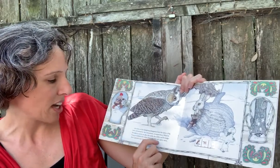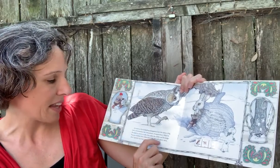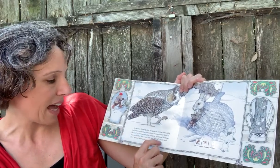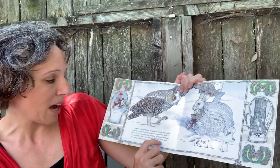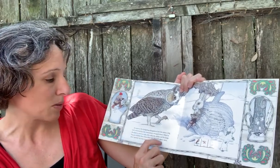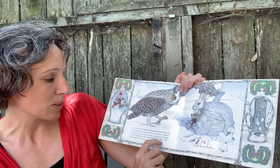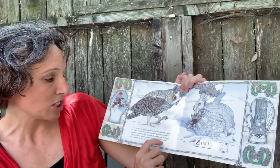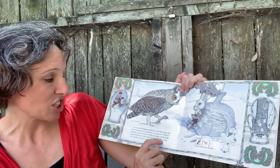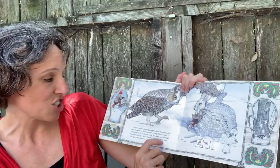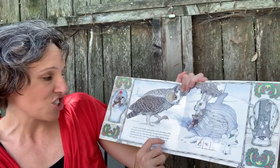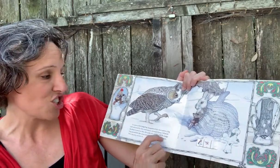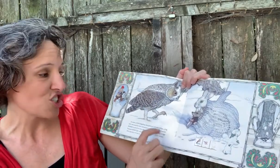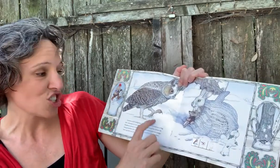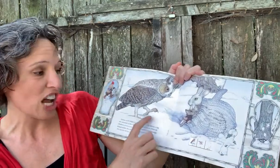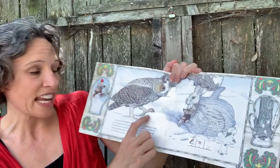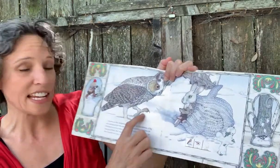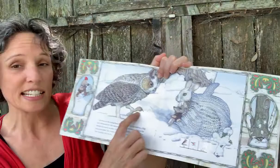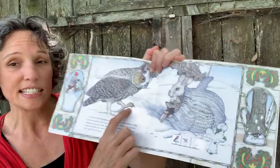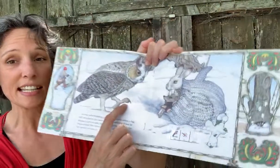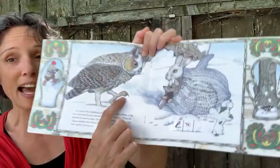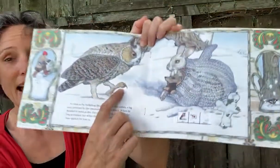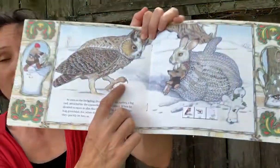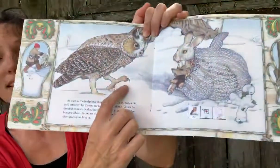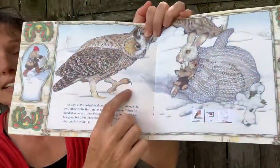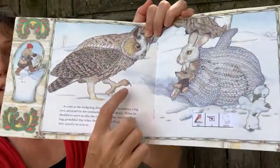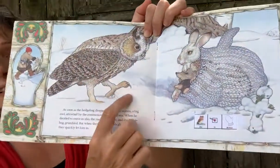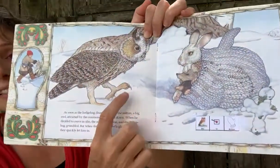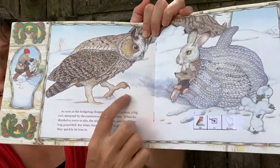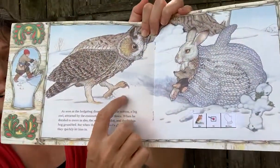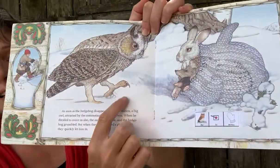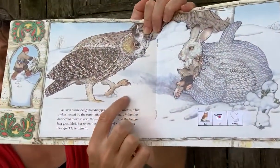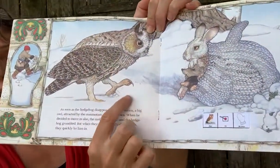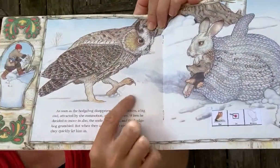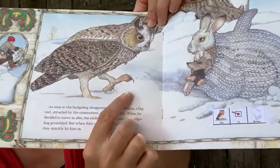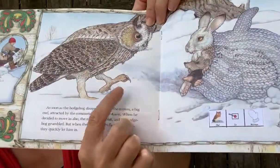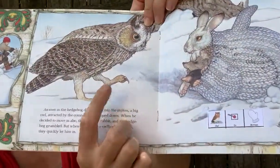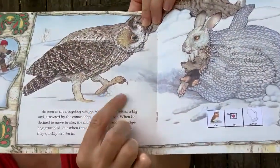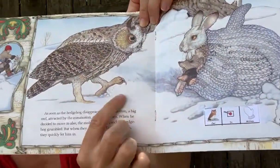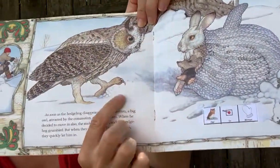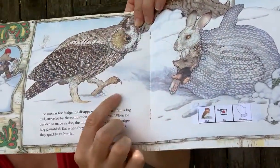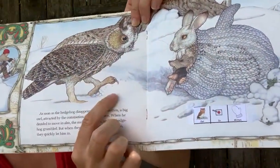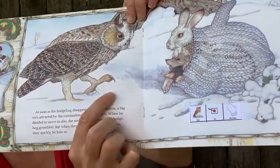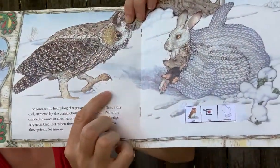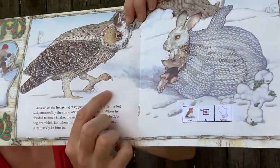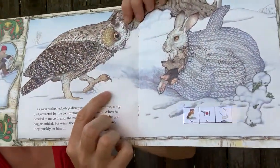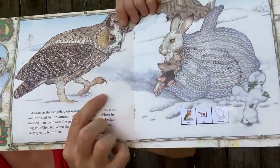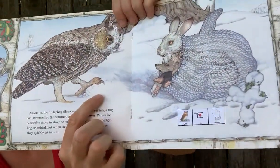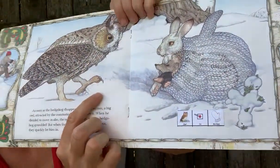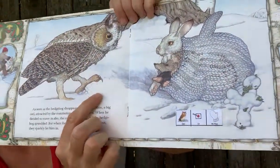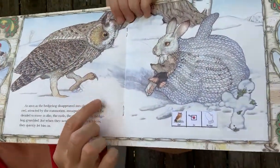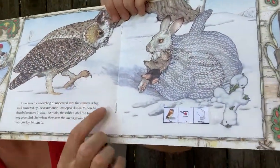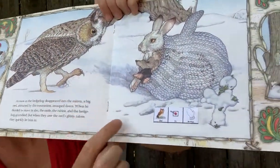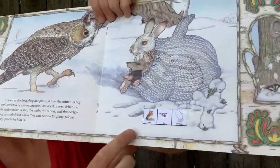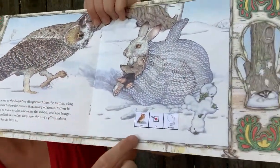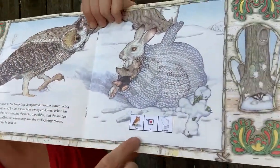the owl's giant talons, they made room for him too. We're going to